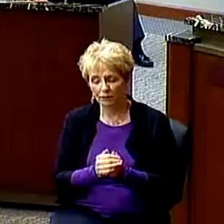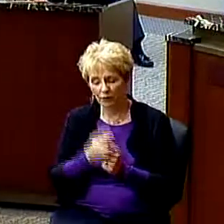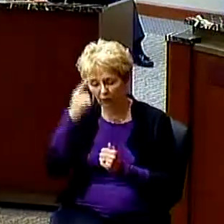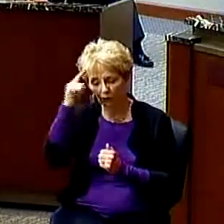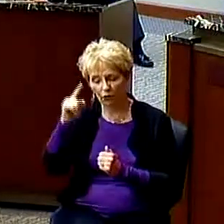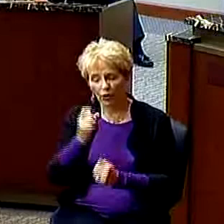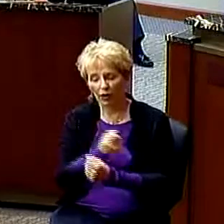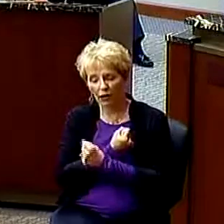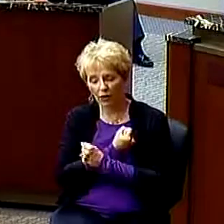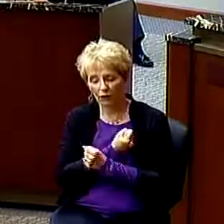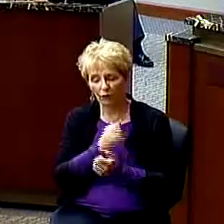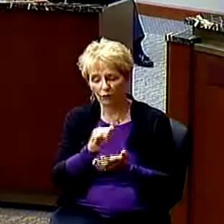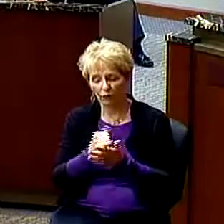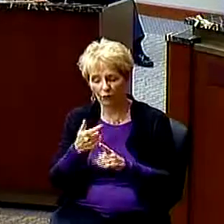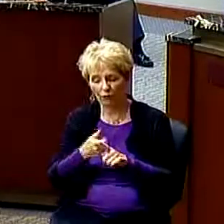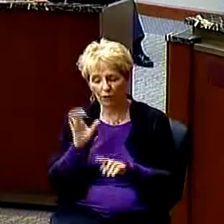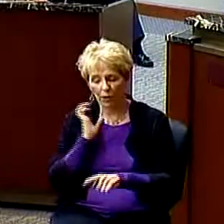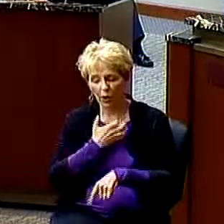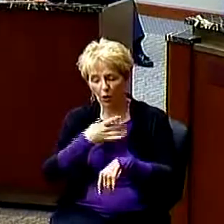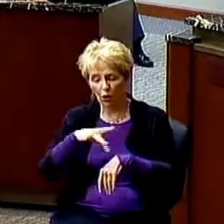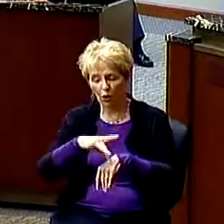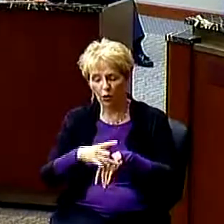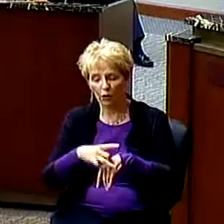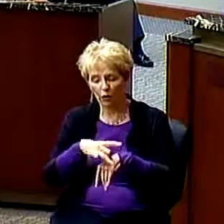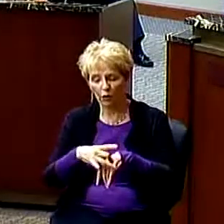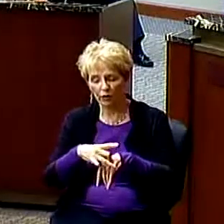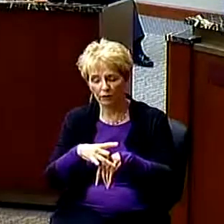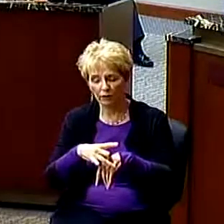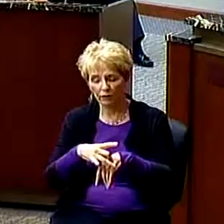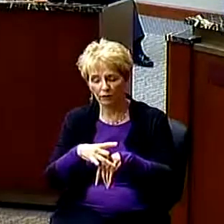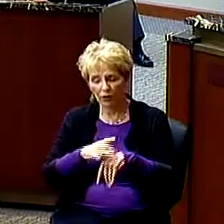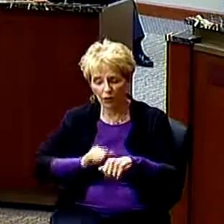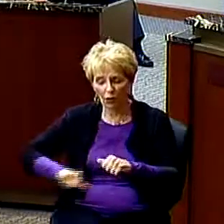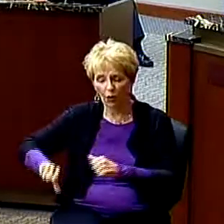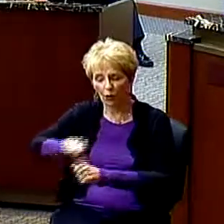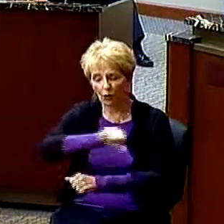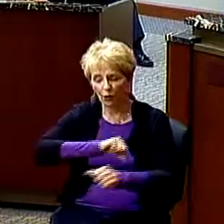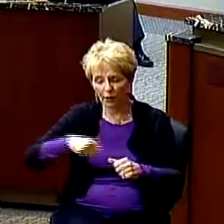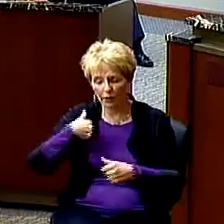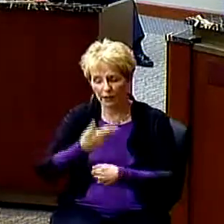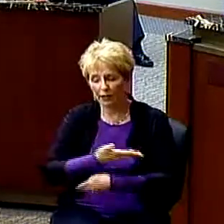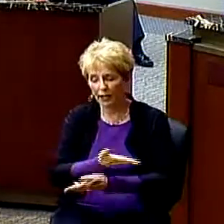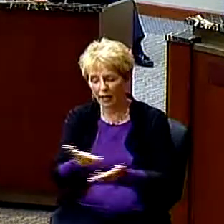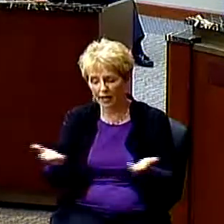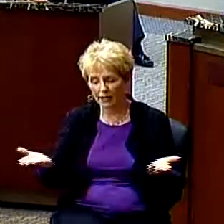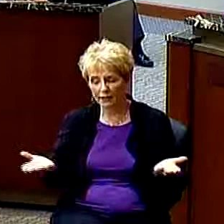for the love which from our birth over and around us lies.